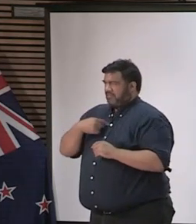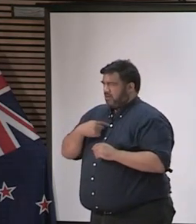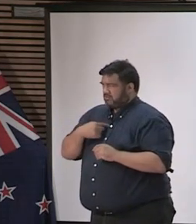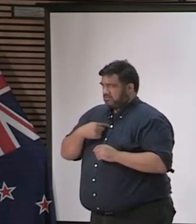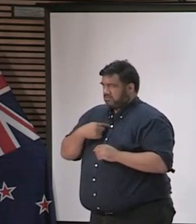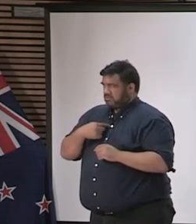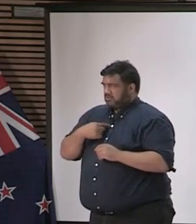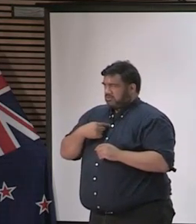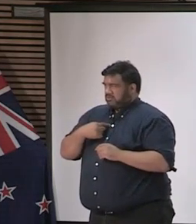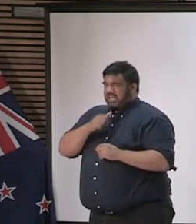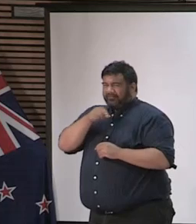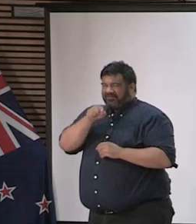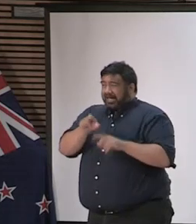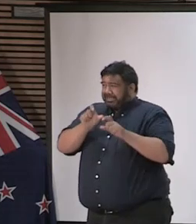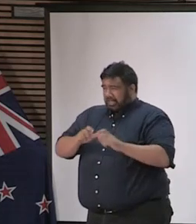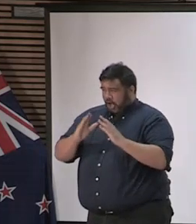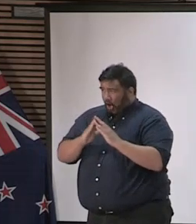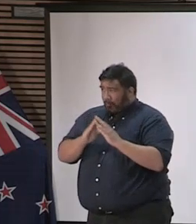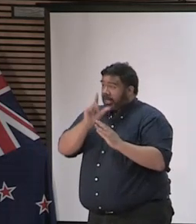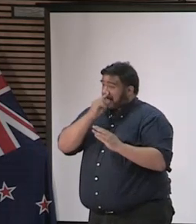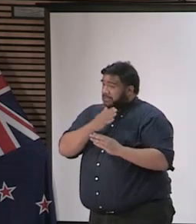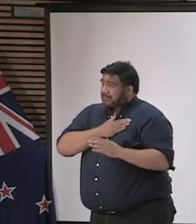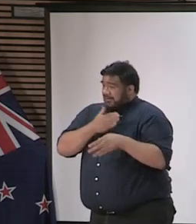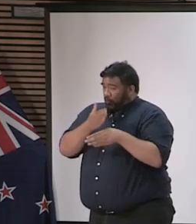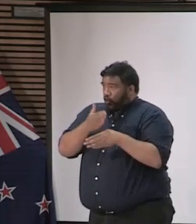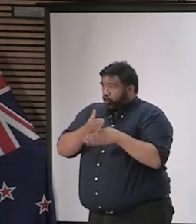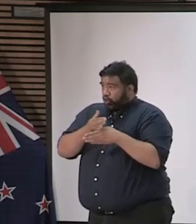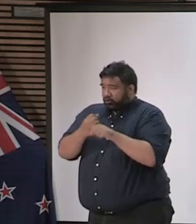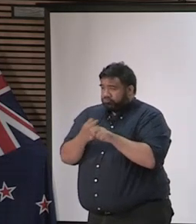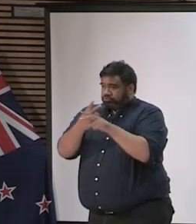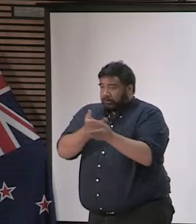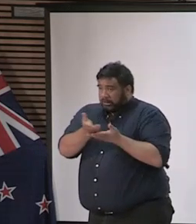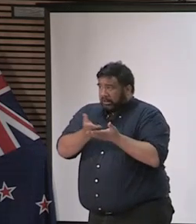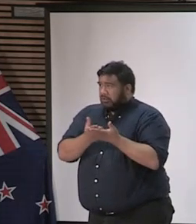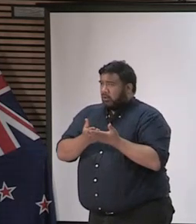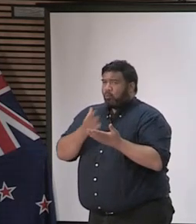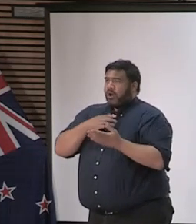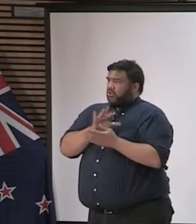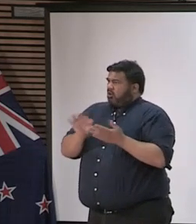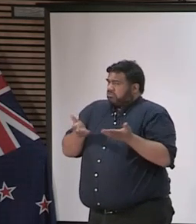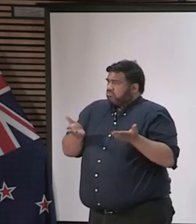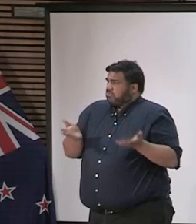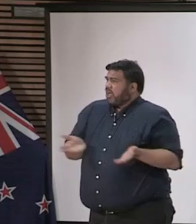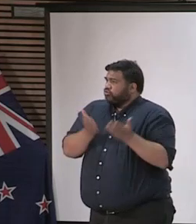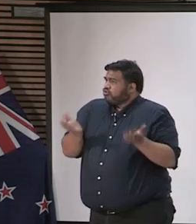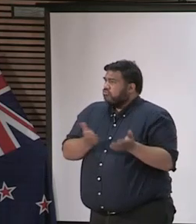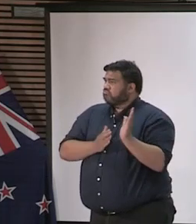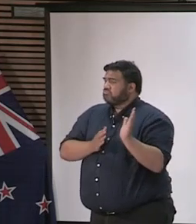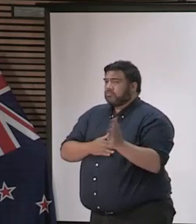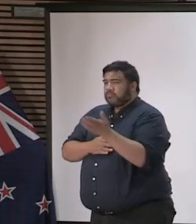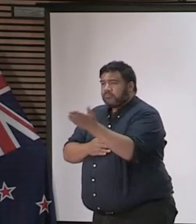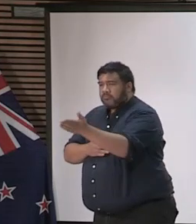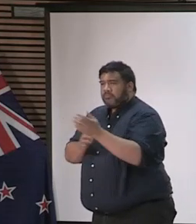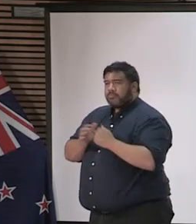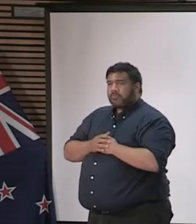even leaving the House and they're able to do that using technology, then I think it's perfectly acceptable for them to do that. With